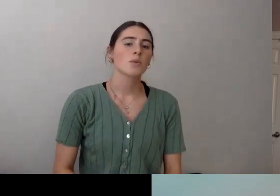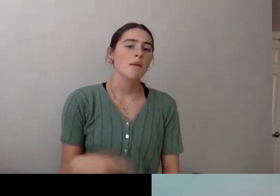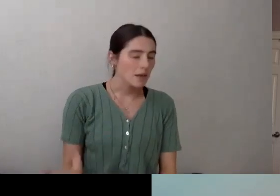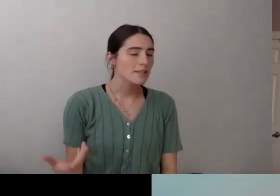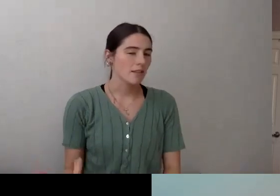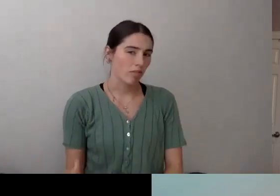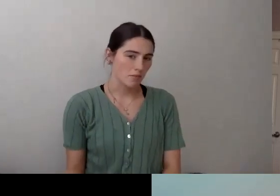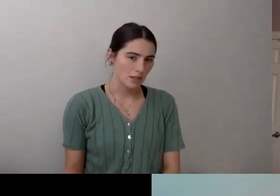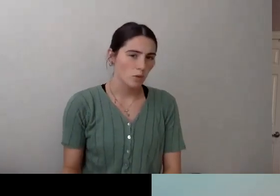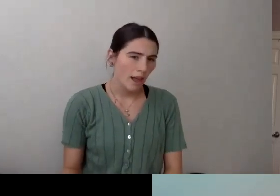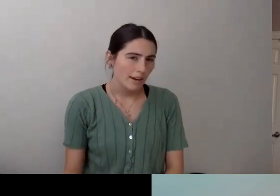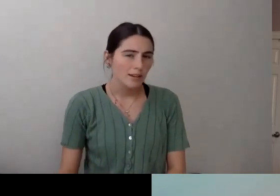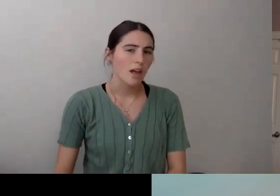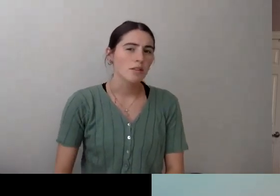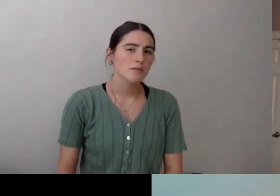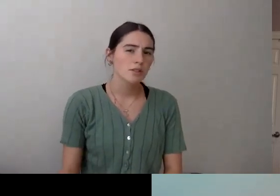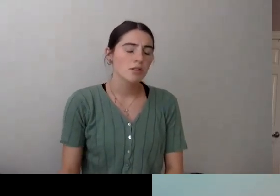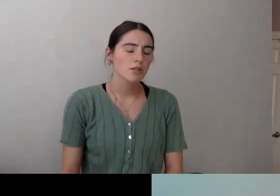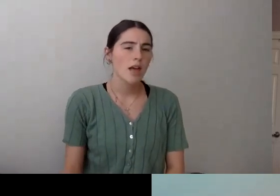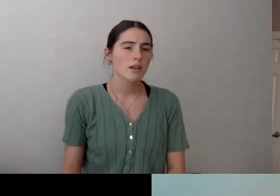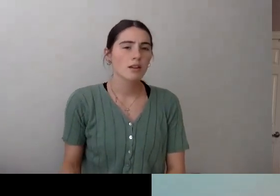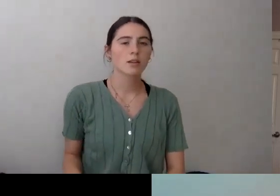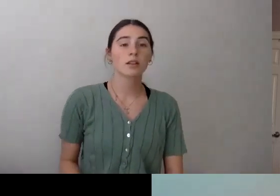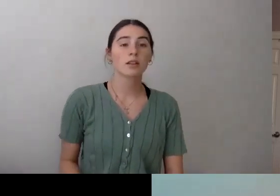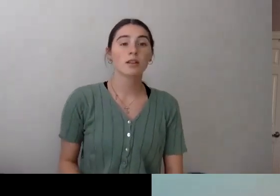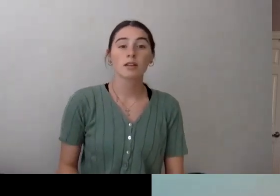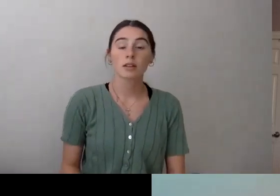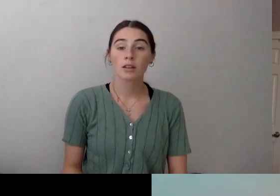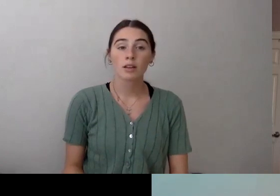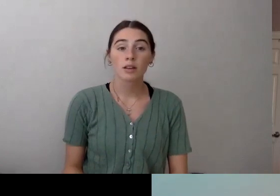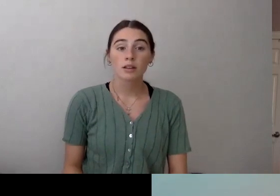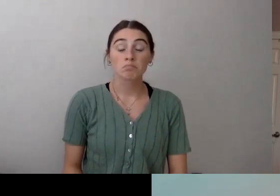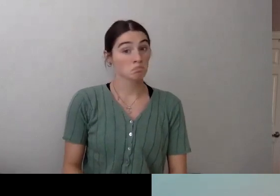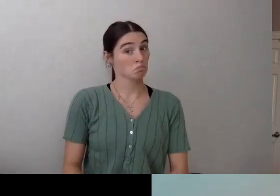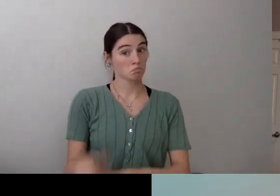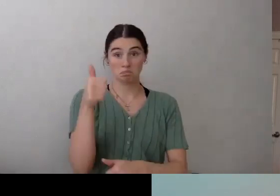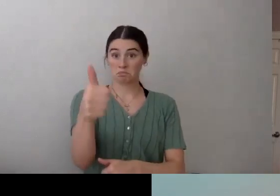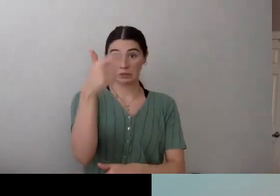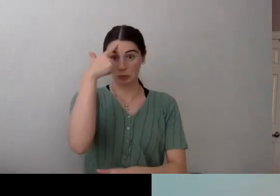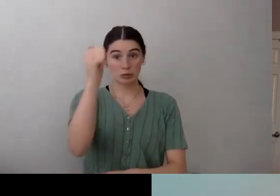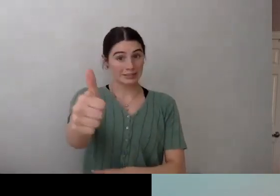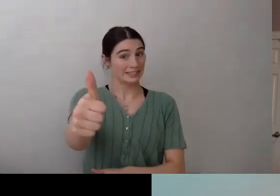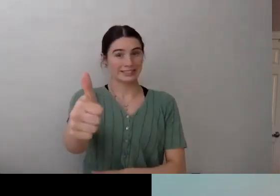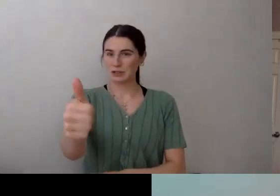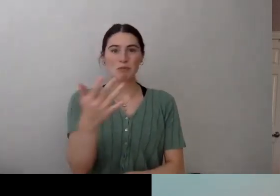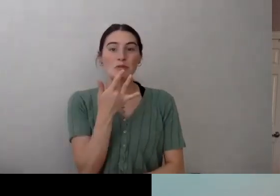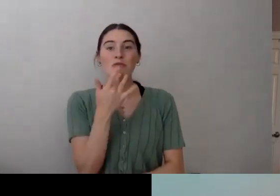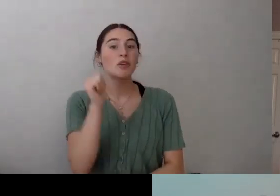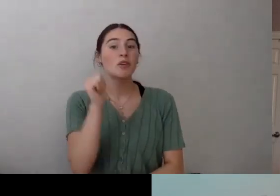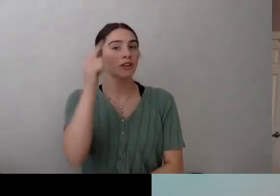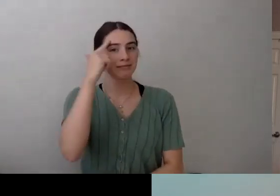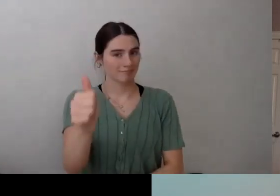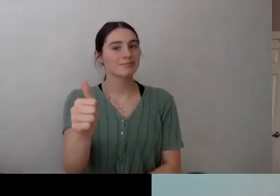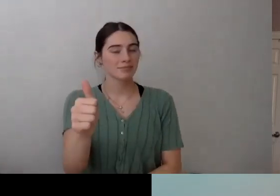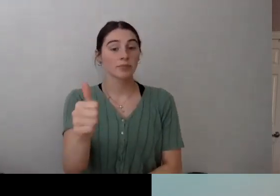So when I'm mixing the meat, will I need gloves to do that? That is also a personal preference. If you are